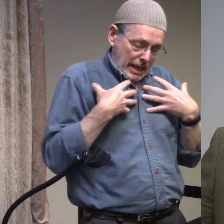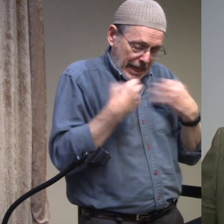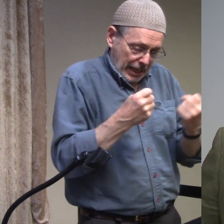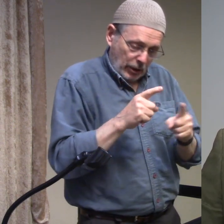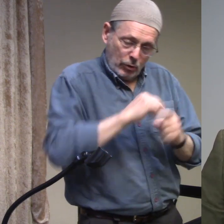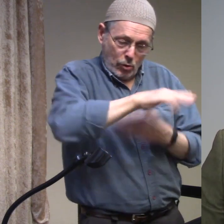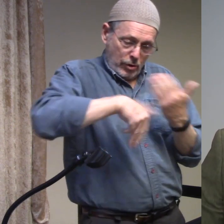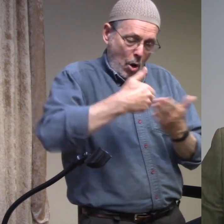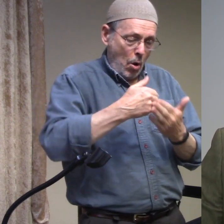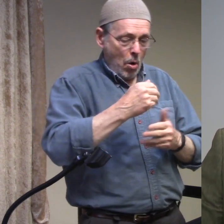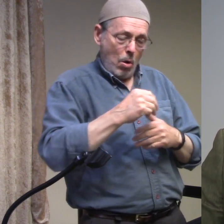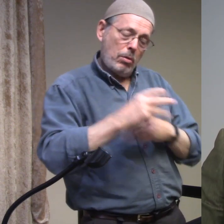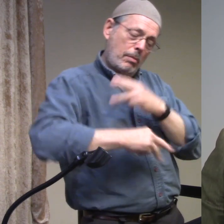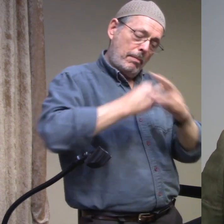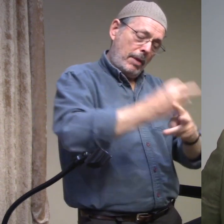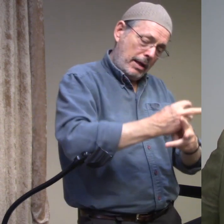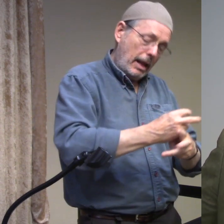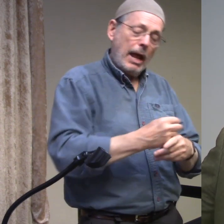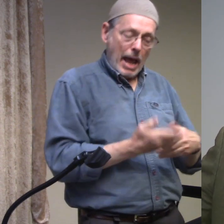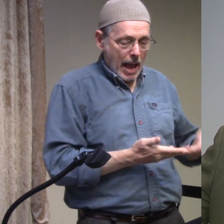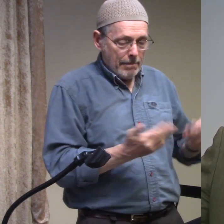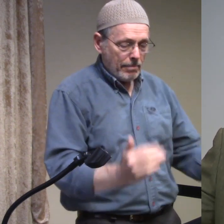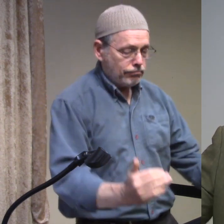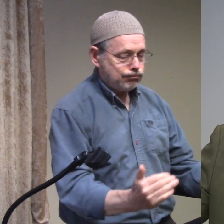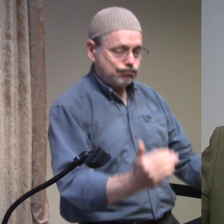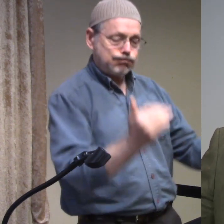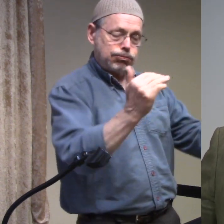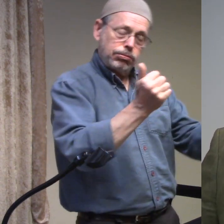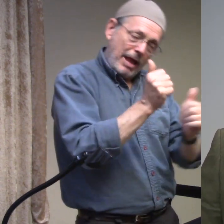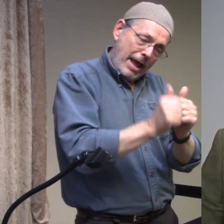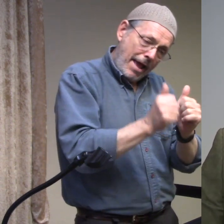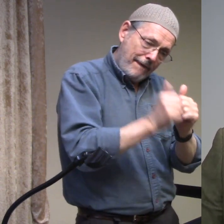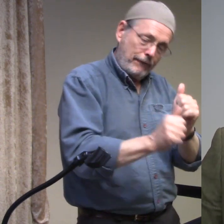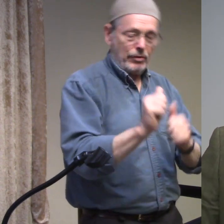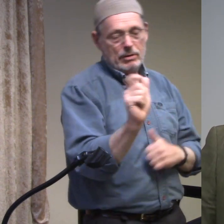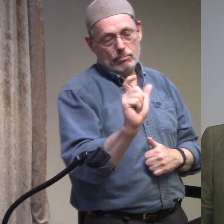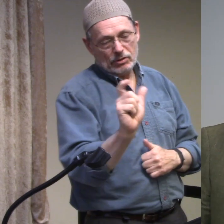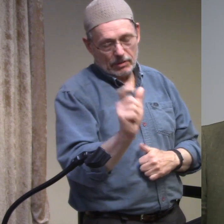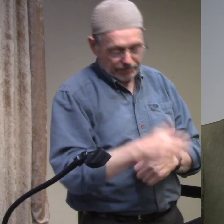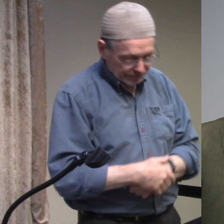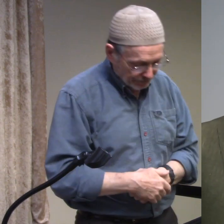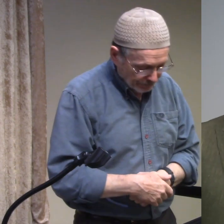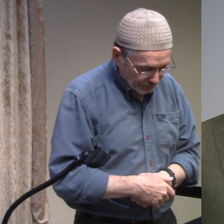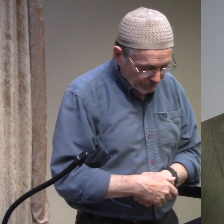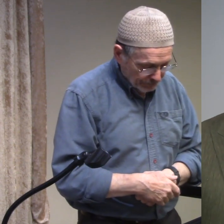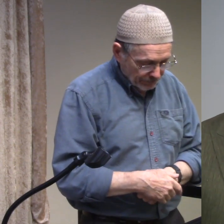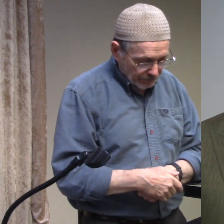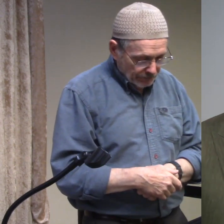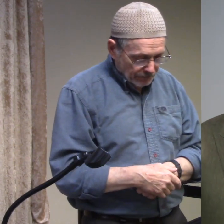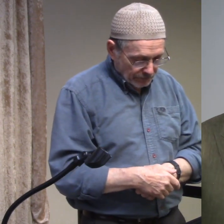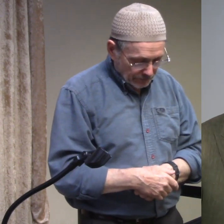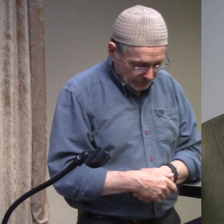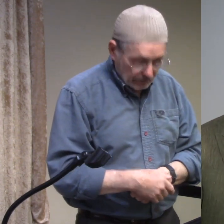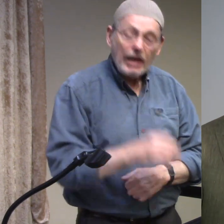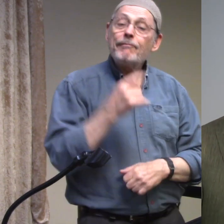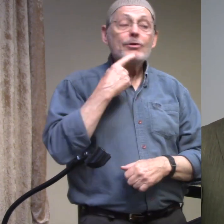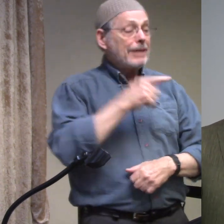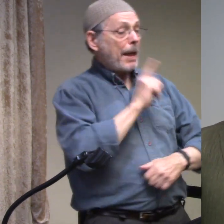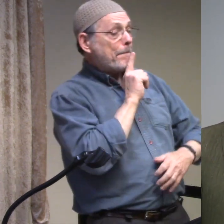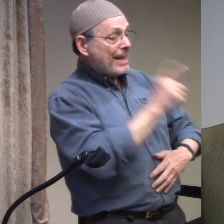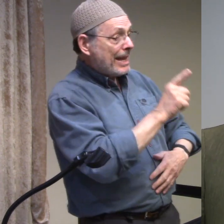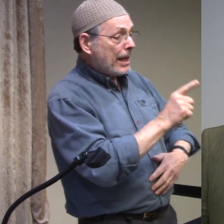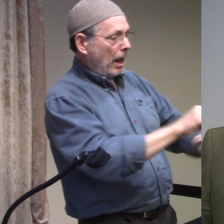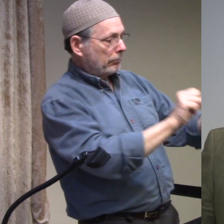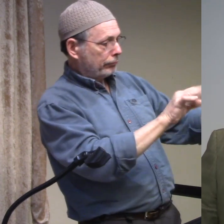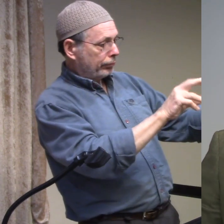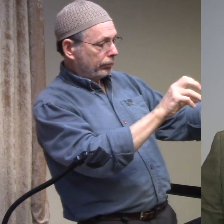the entire planet, Ya Allah. And bring elevation to every past Muslim, Ya Allah. Ya Allah, and you say, be and it is, and it's easy for you.